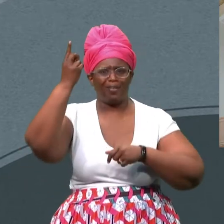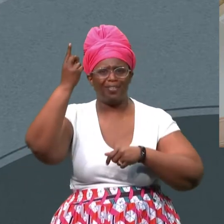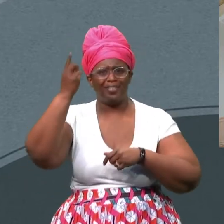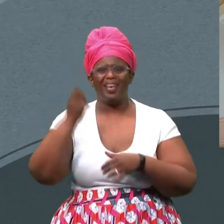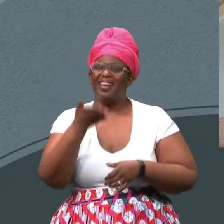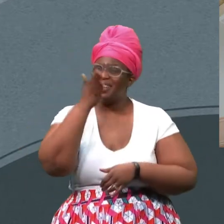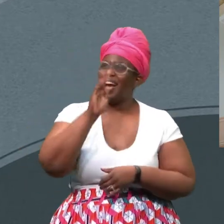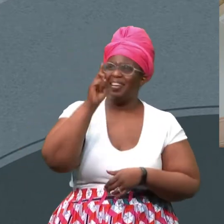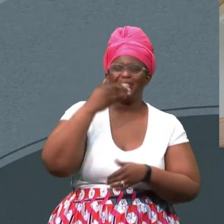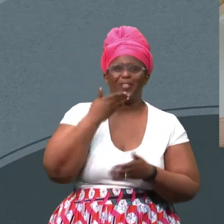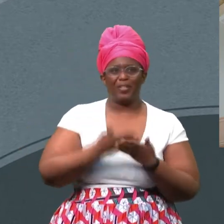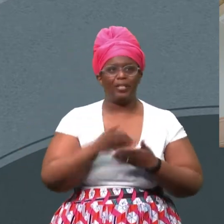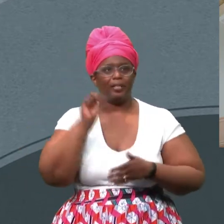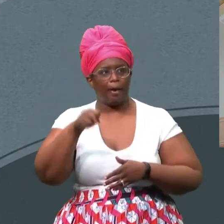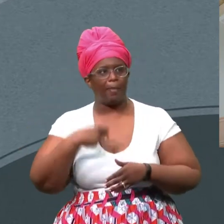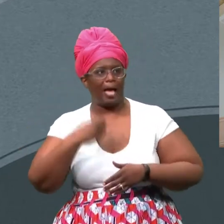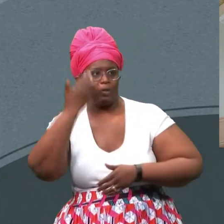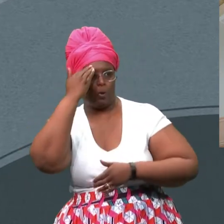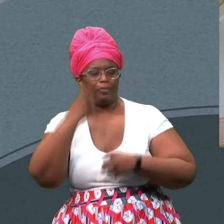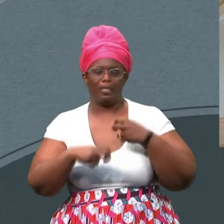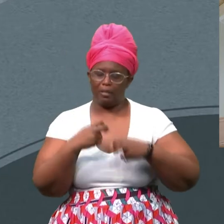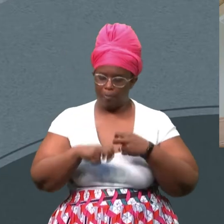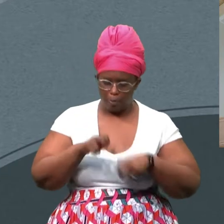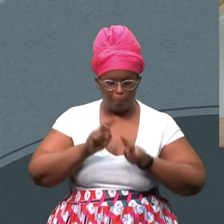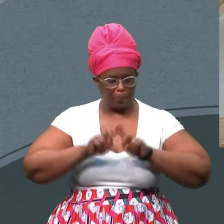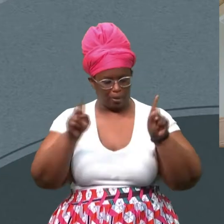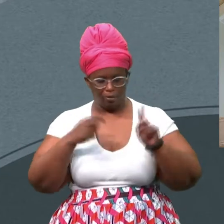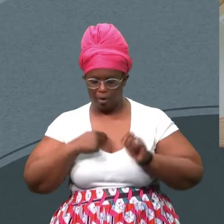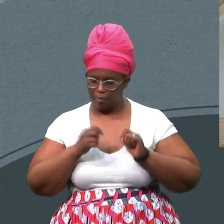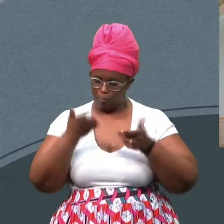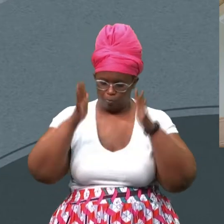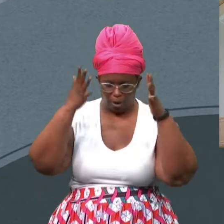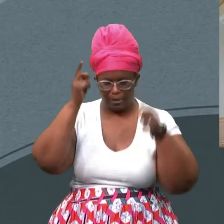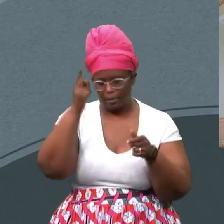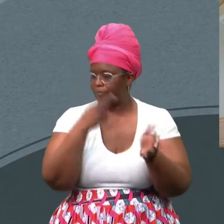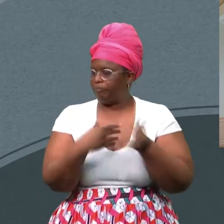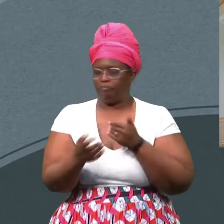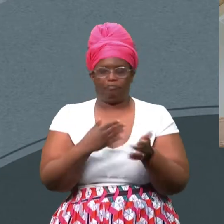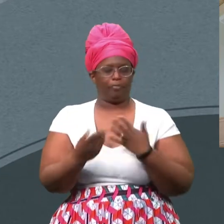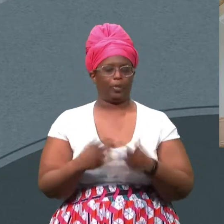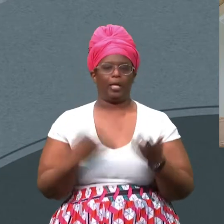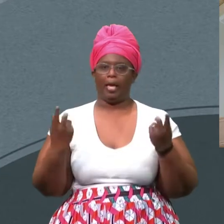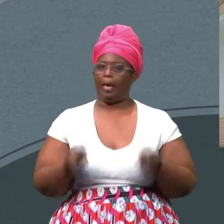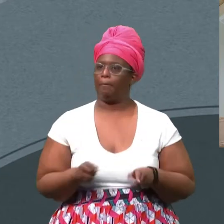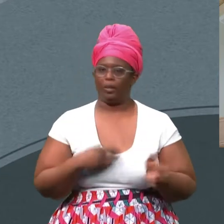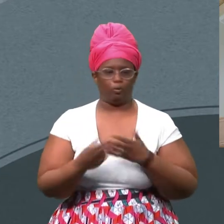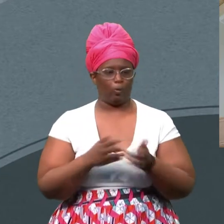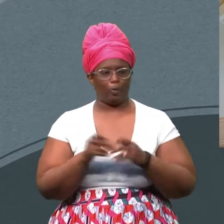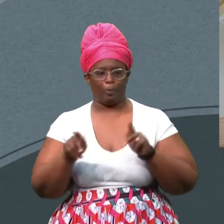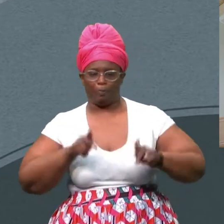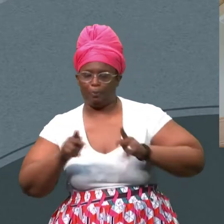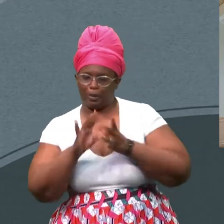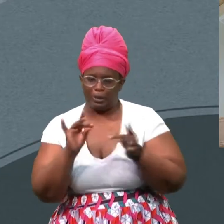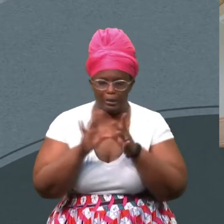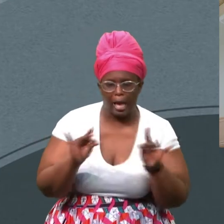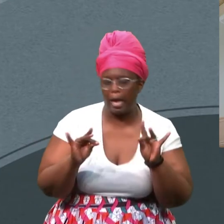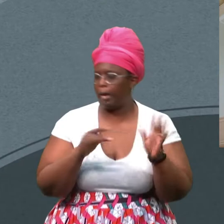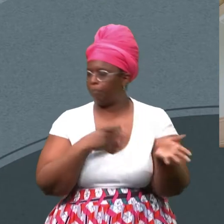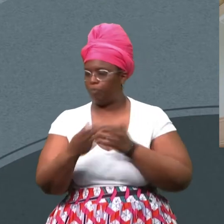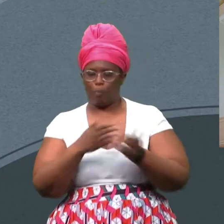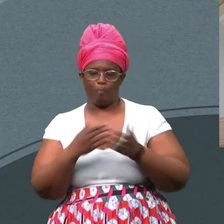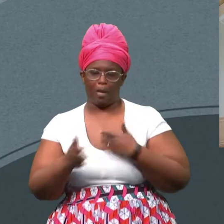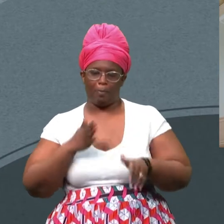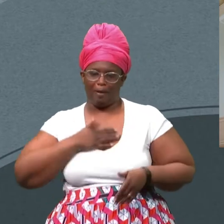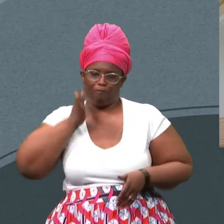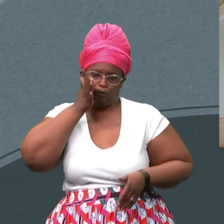has been good. I know it's going to be hard, but you know what? I'm going to praise him in spite of what folk have said, in spite of what my